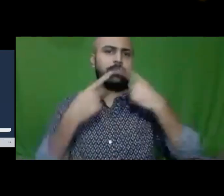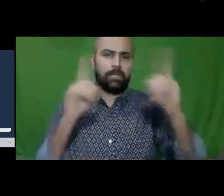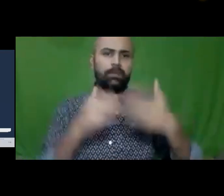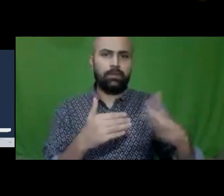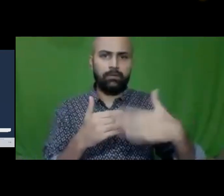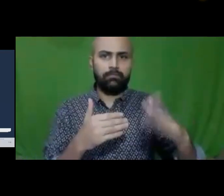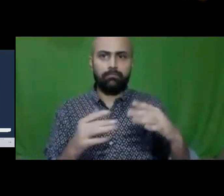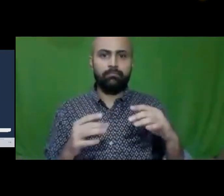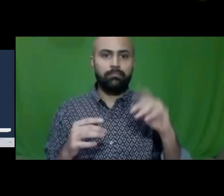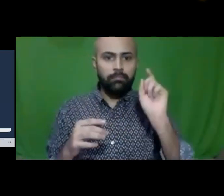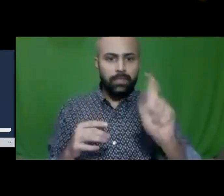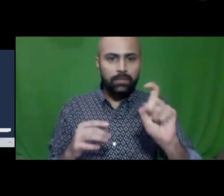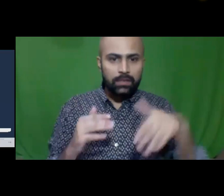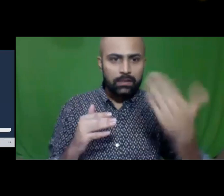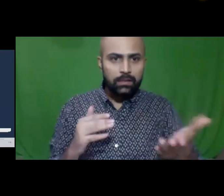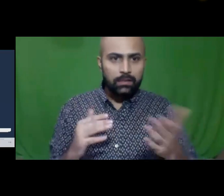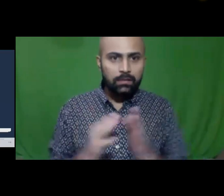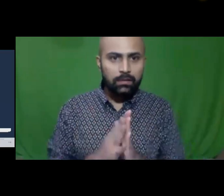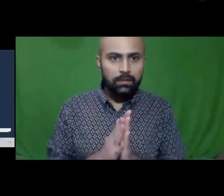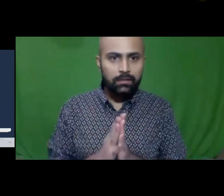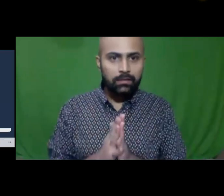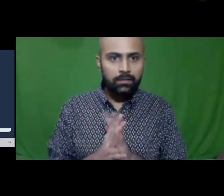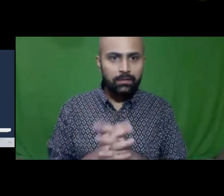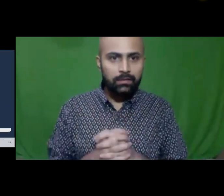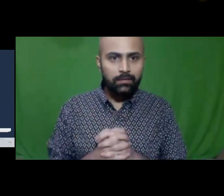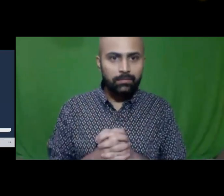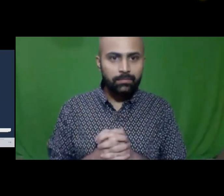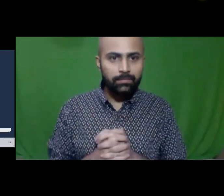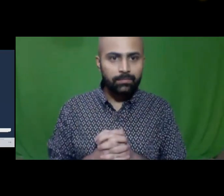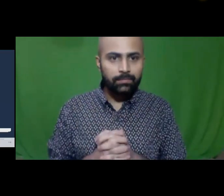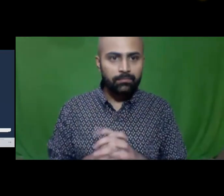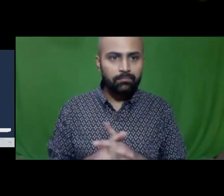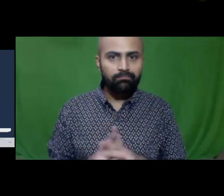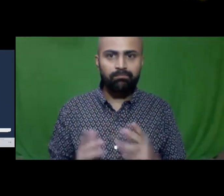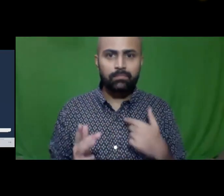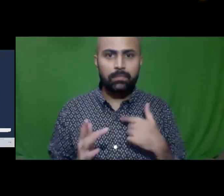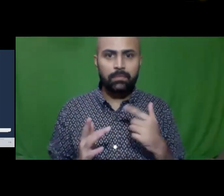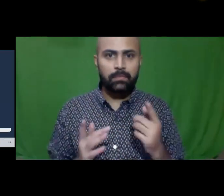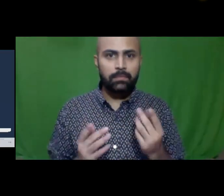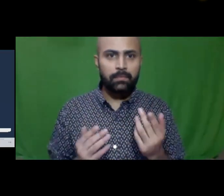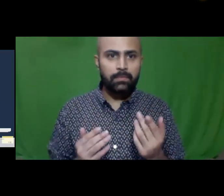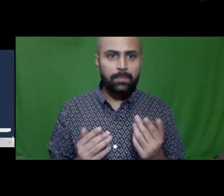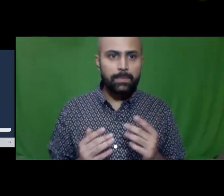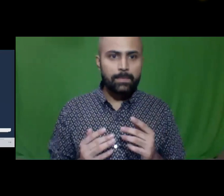There were 9 different partners that we worked with, and we'll tell you more about that.